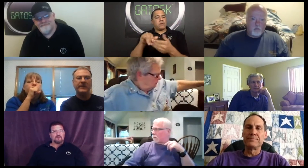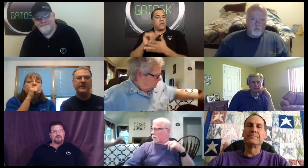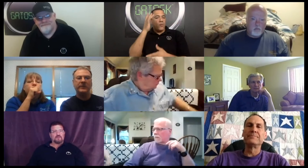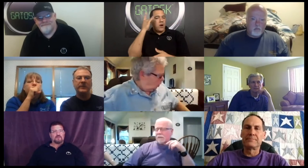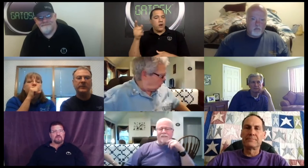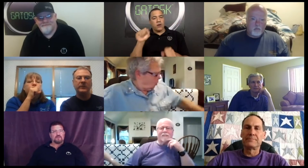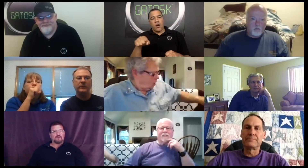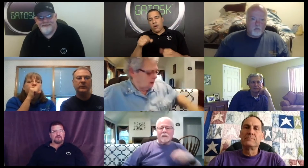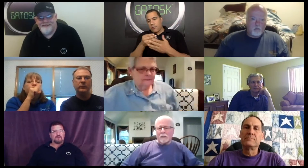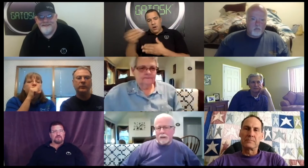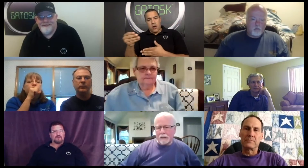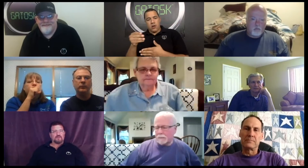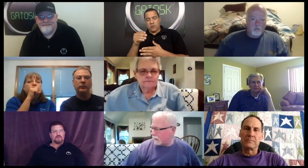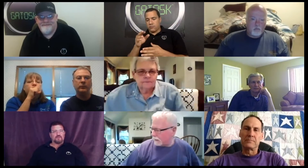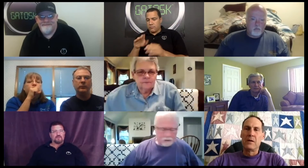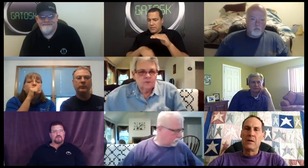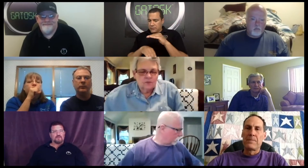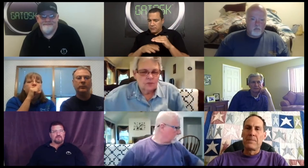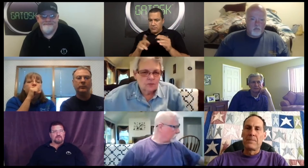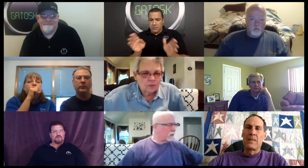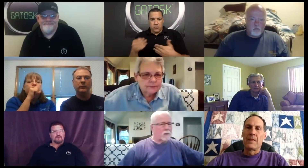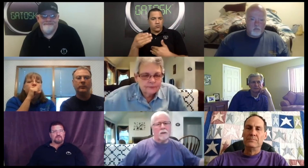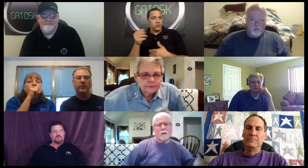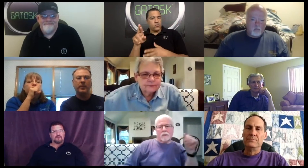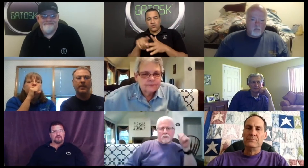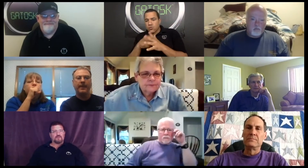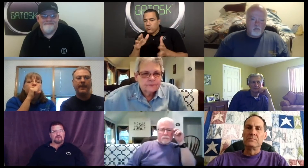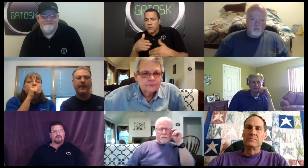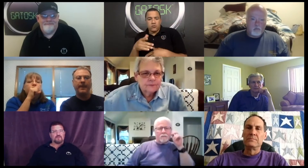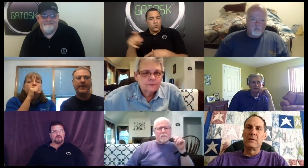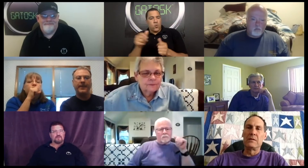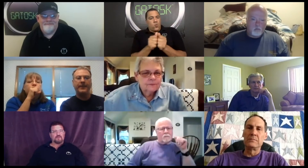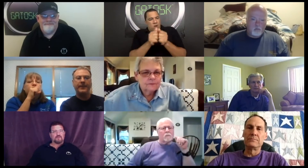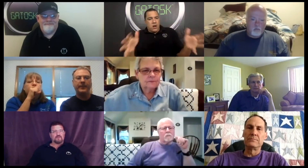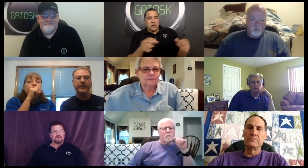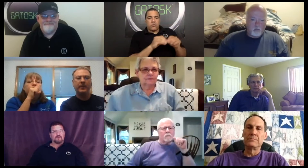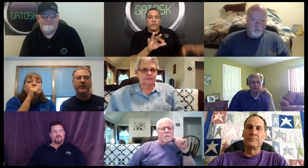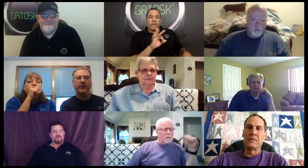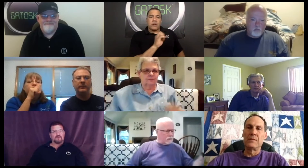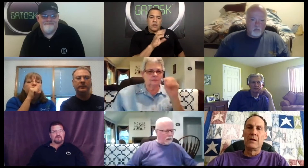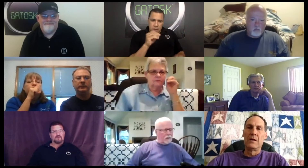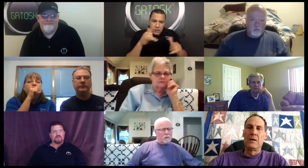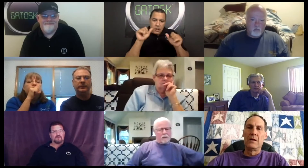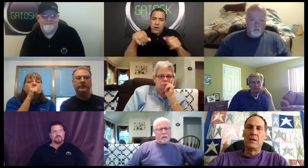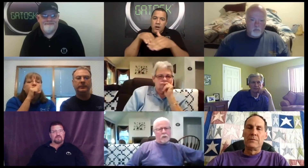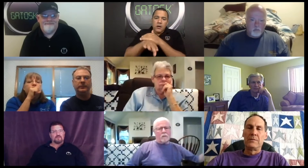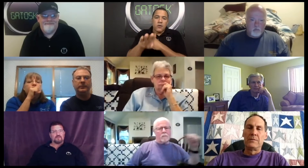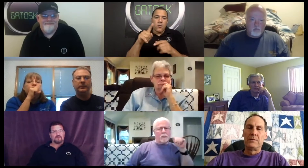them the flexibility. So that's why they can either purchase the basic package without the distributor fee and still